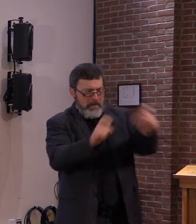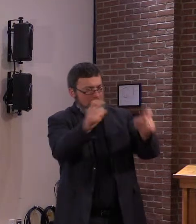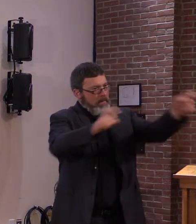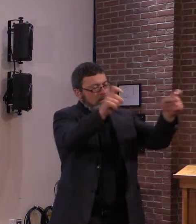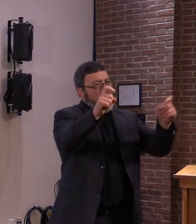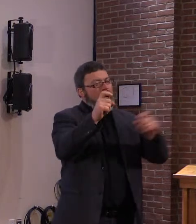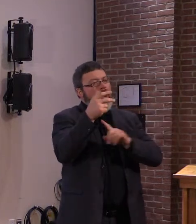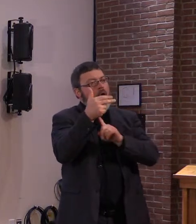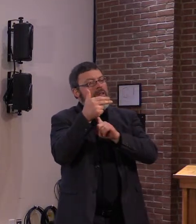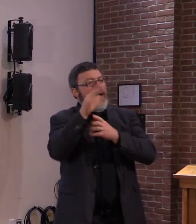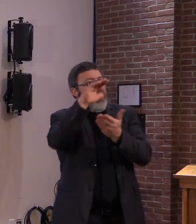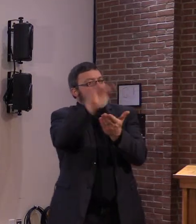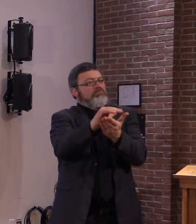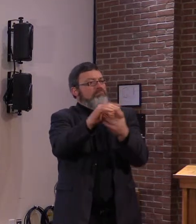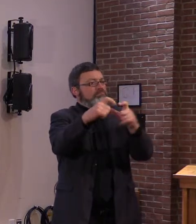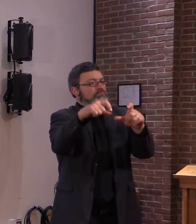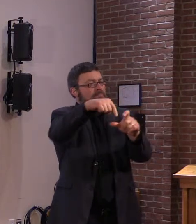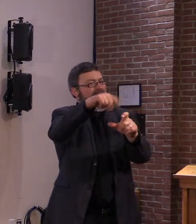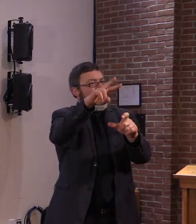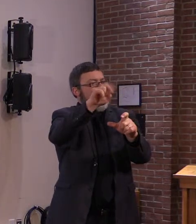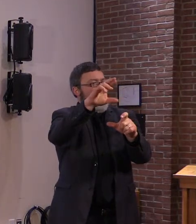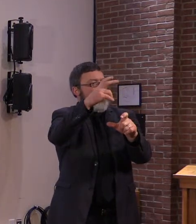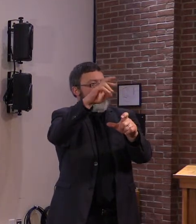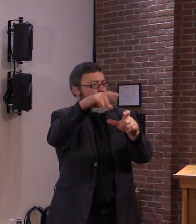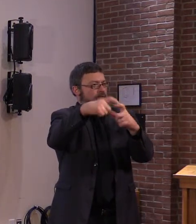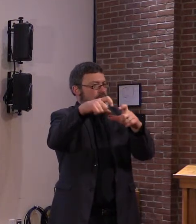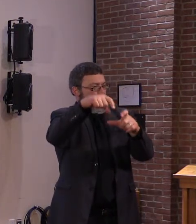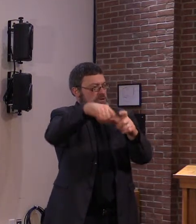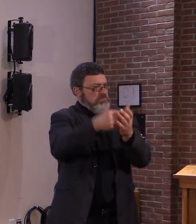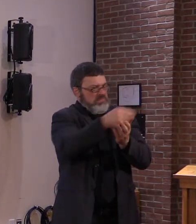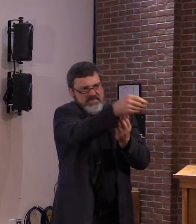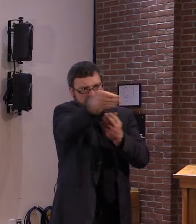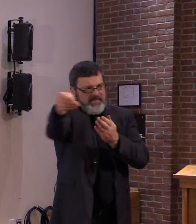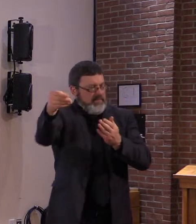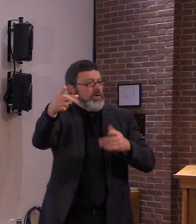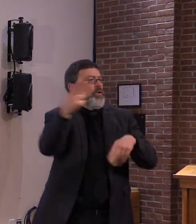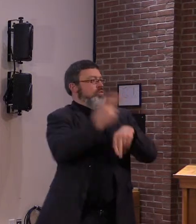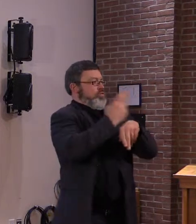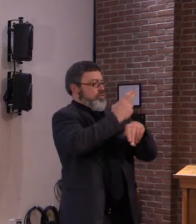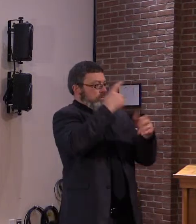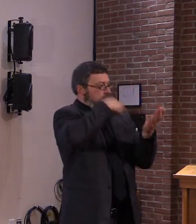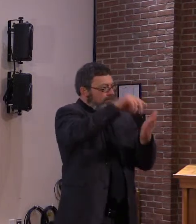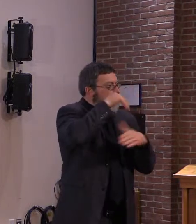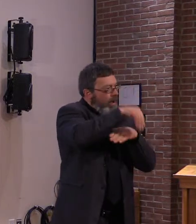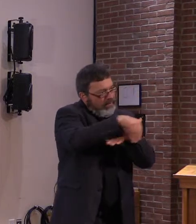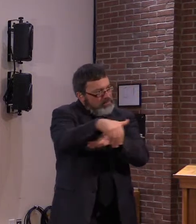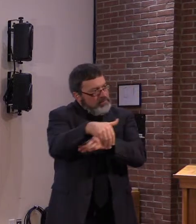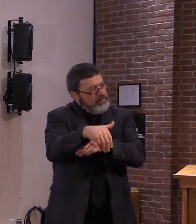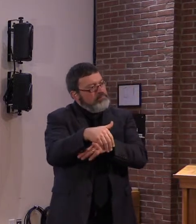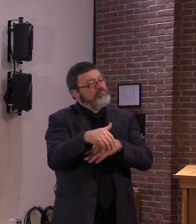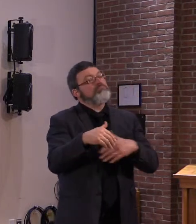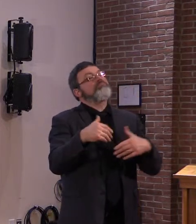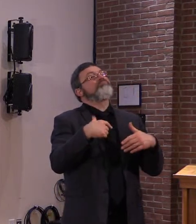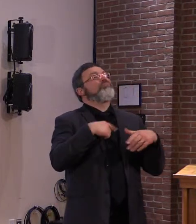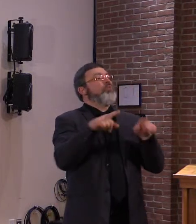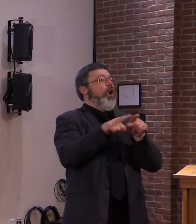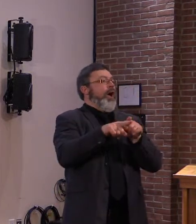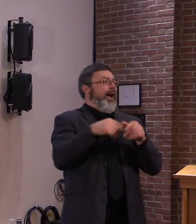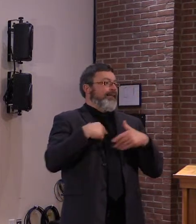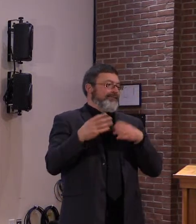day, we've heard about an outbreak at St. Albans Health and Rehab. I'm wondering what you can tell us.